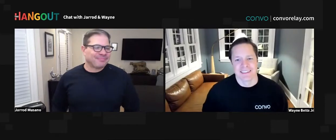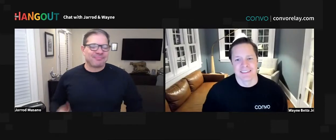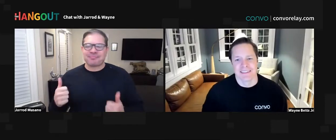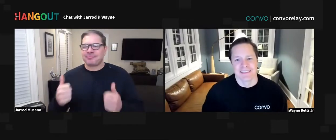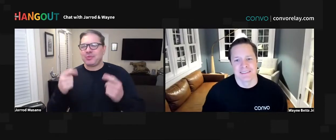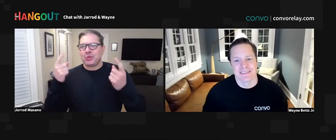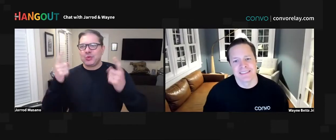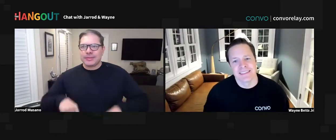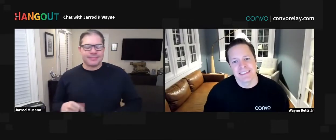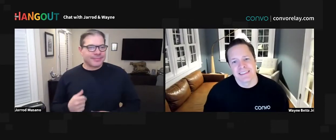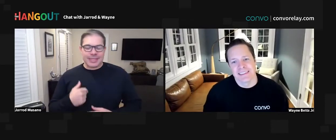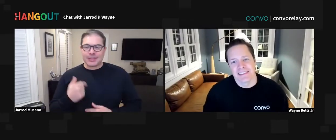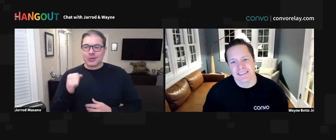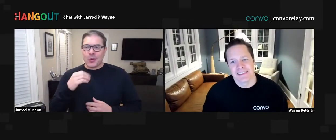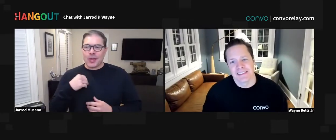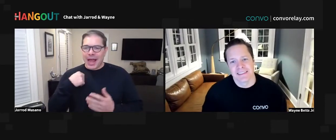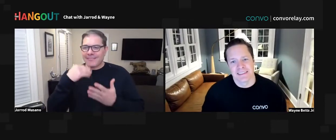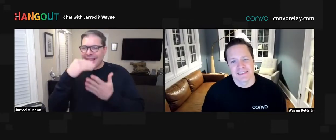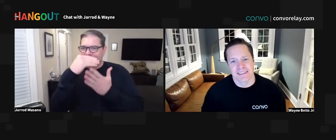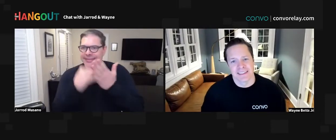everybody Not here used to as this well. crap. Yeah.